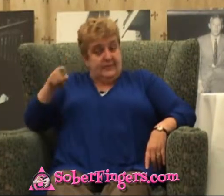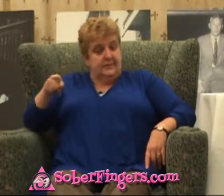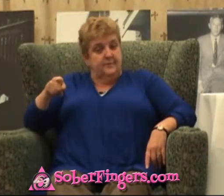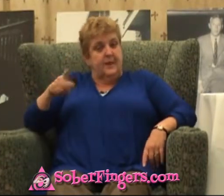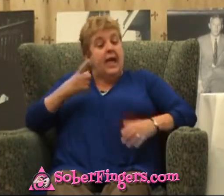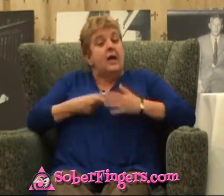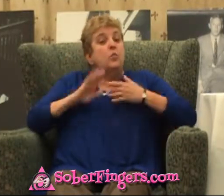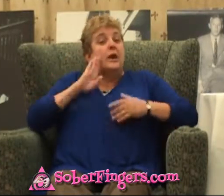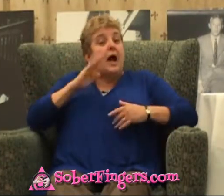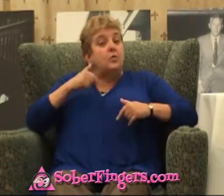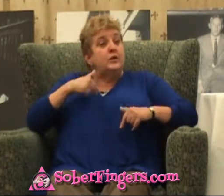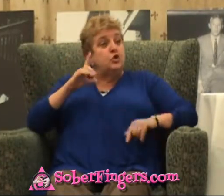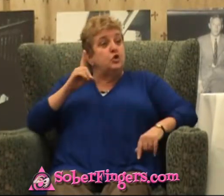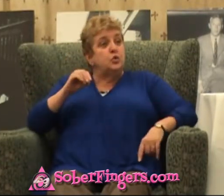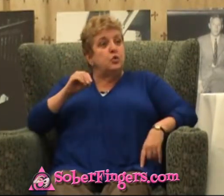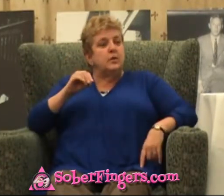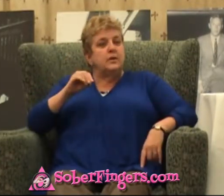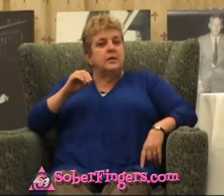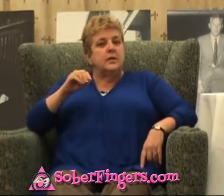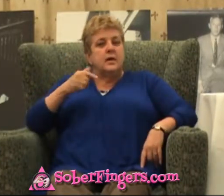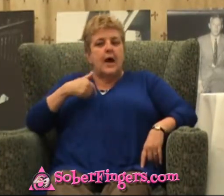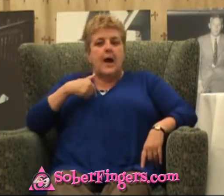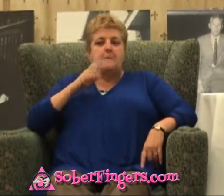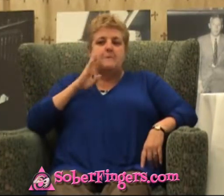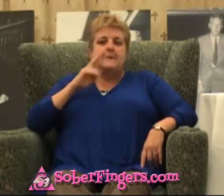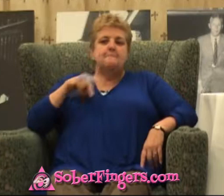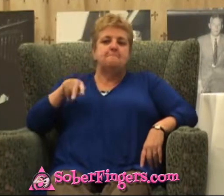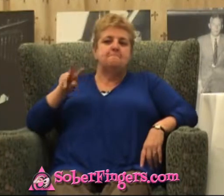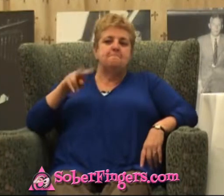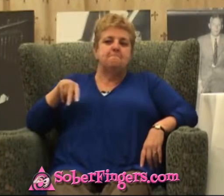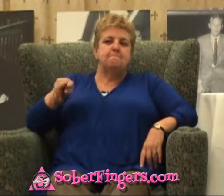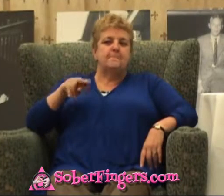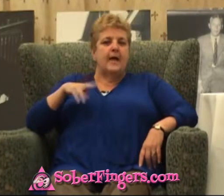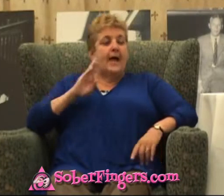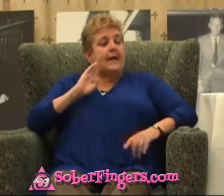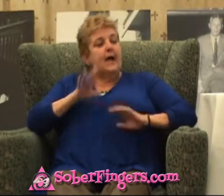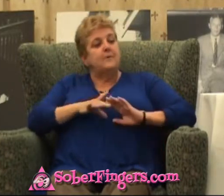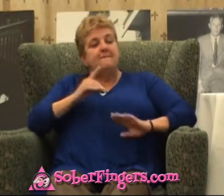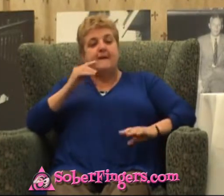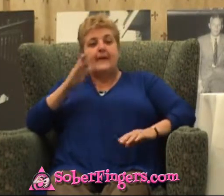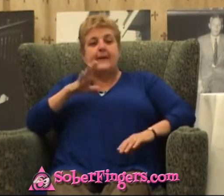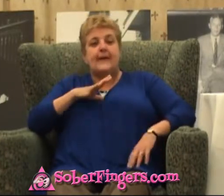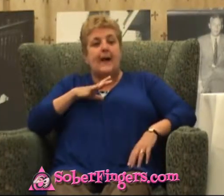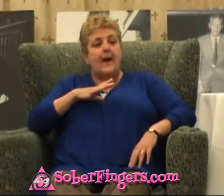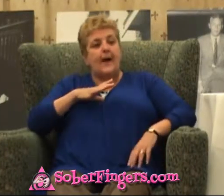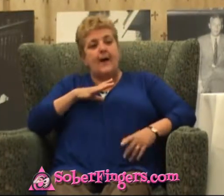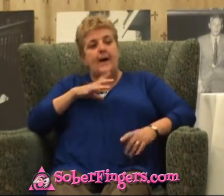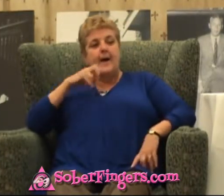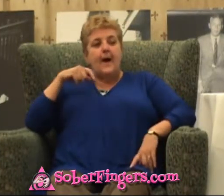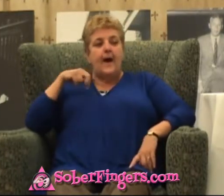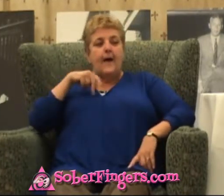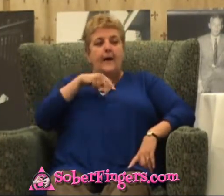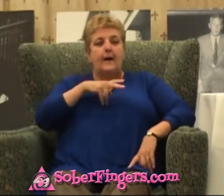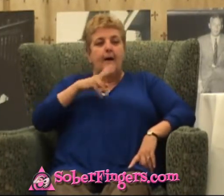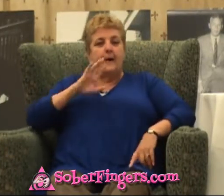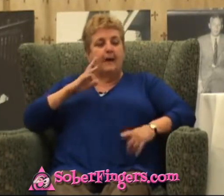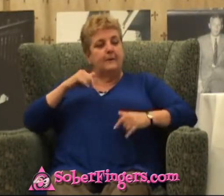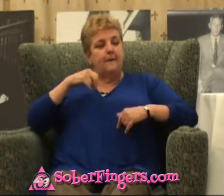do is I would measure up the situation, and I would find a willing guy, and I would don my little cupid wings and arrow, and I would hook up